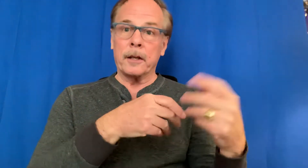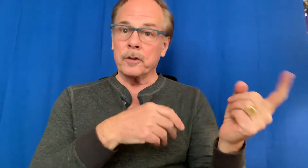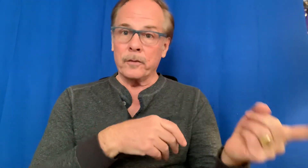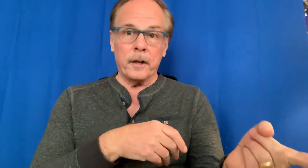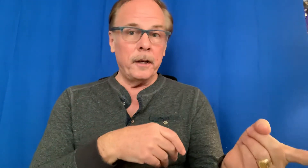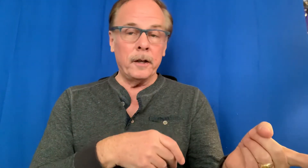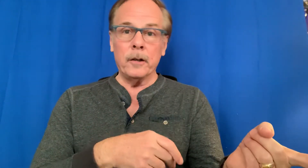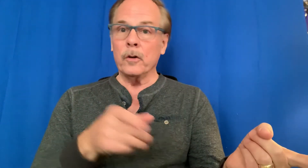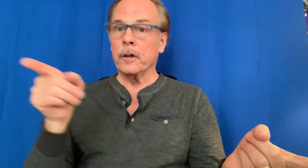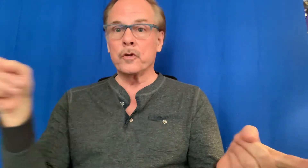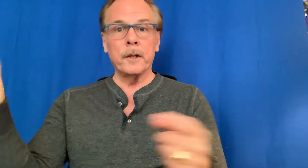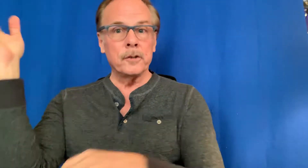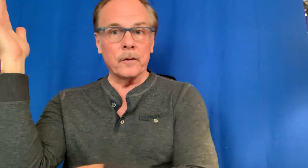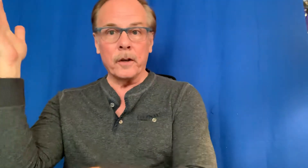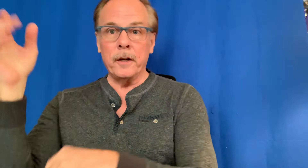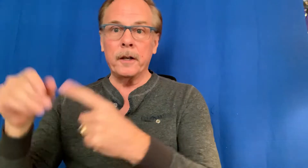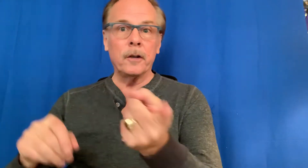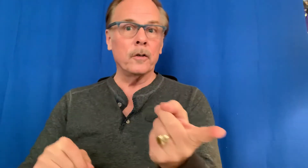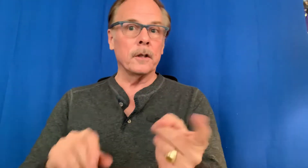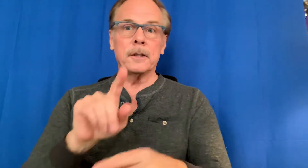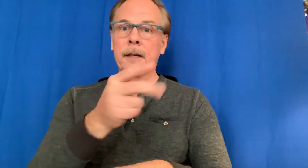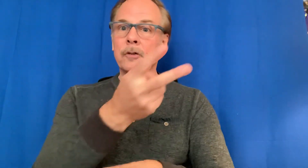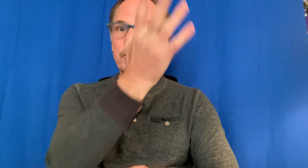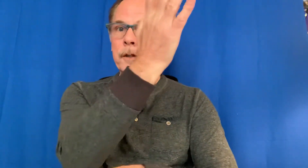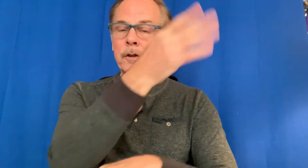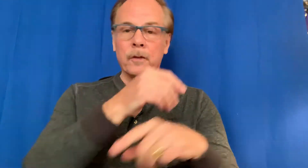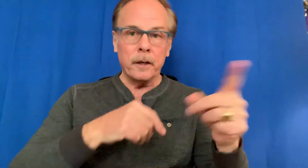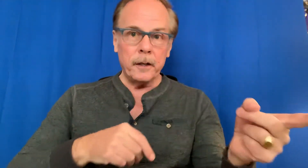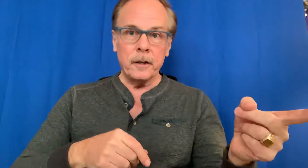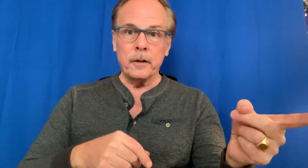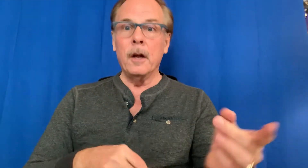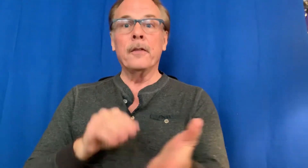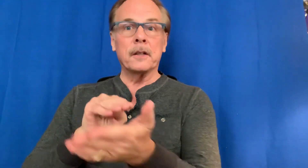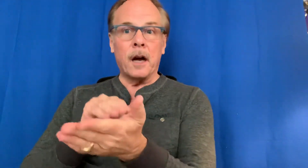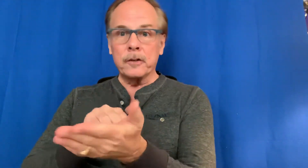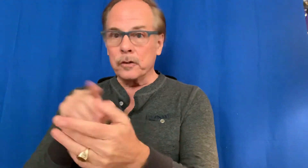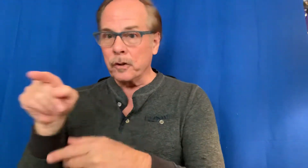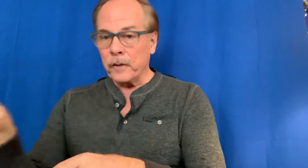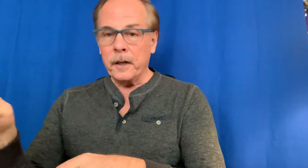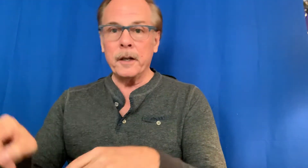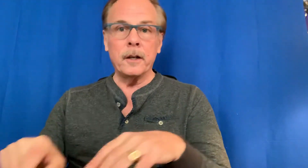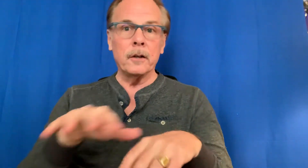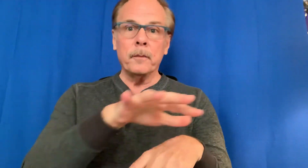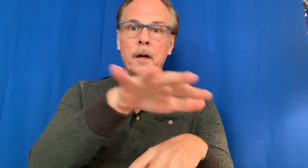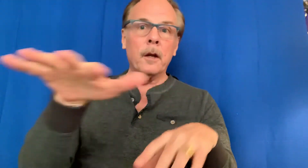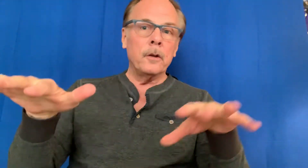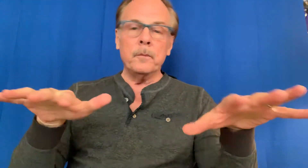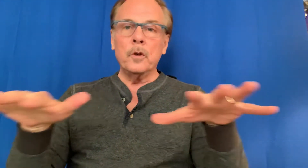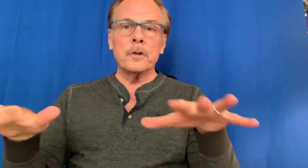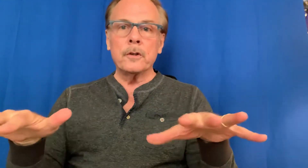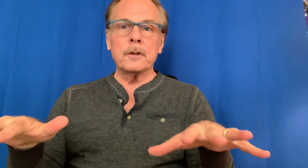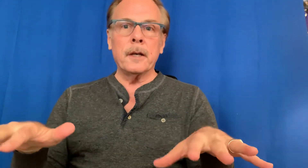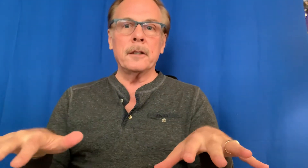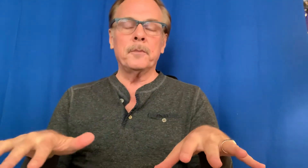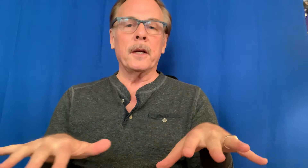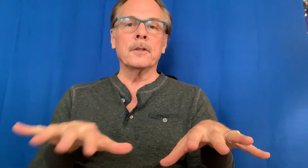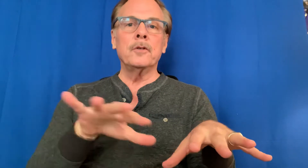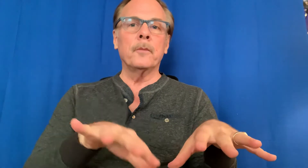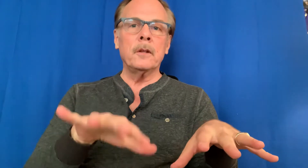over here, or the tree's over here, or the second tree is over here, the doctor's over here. Using your signing space, and you'll